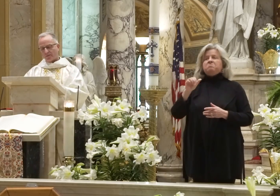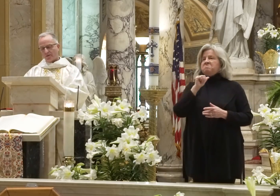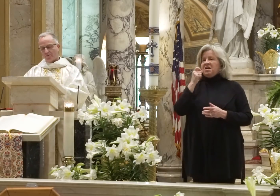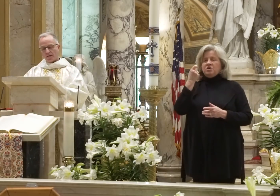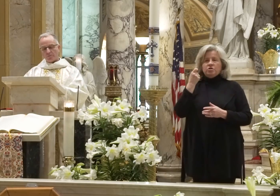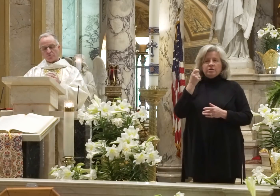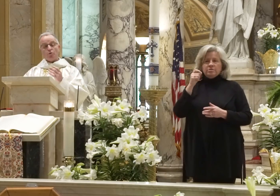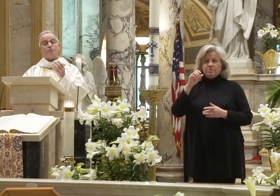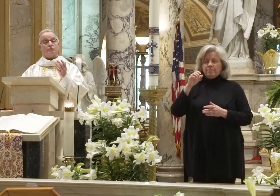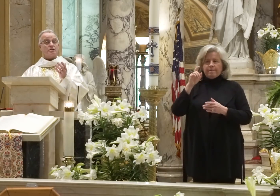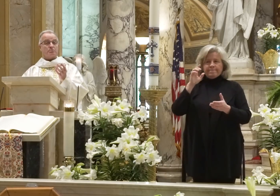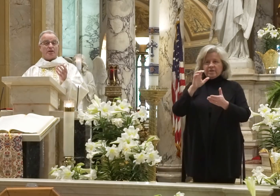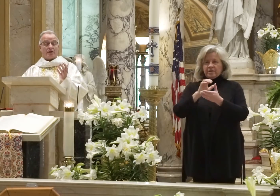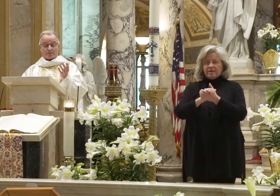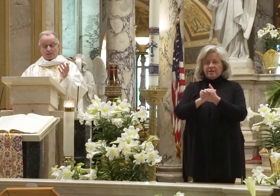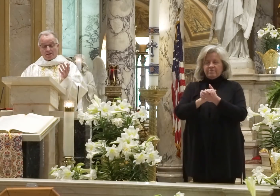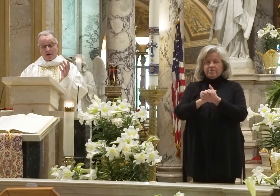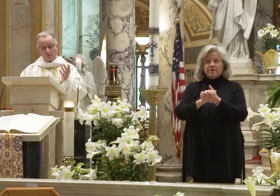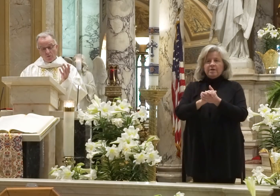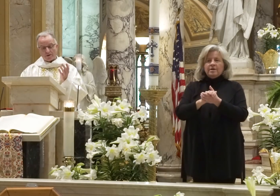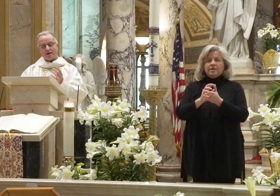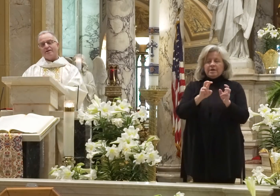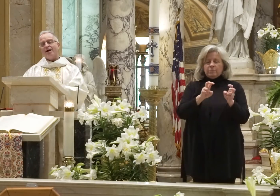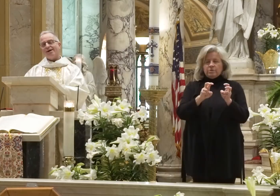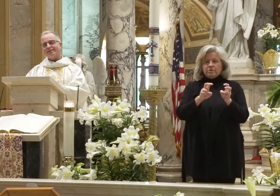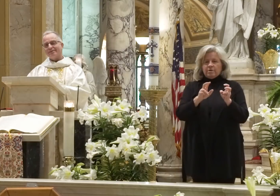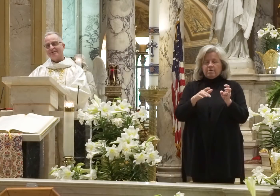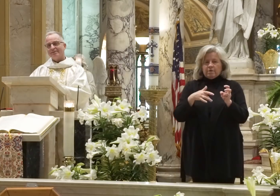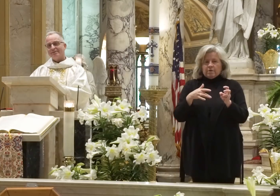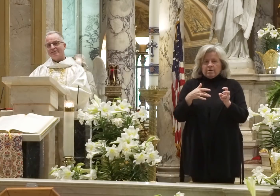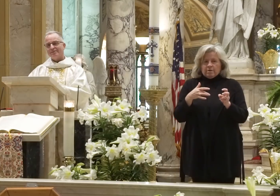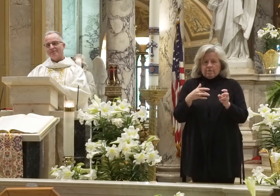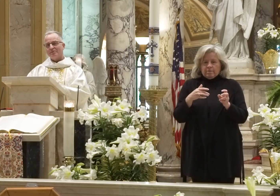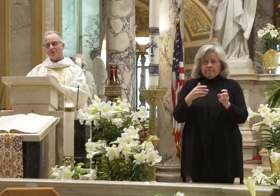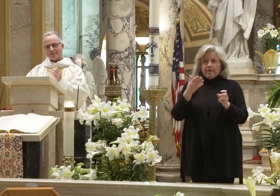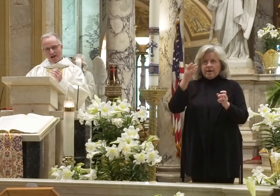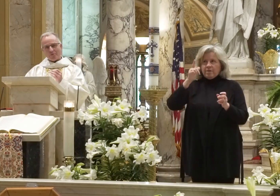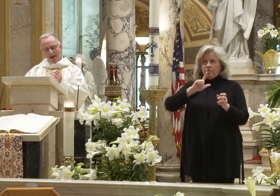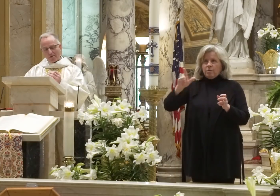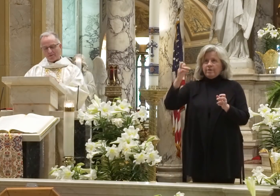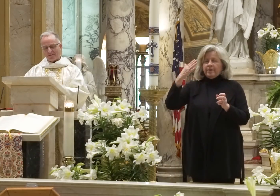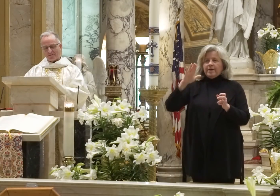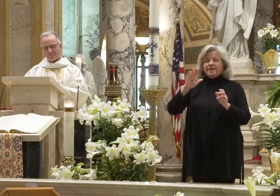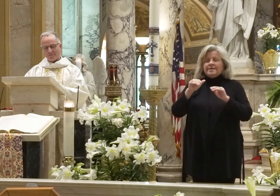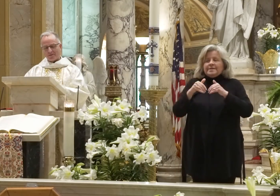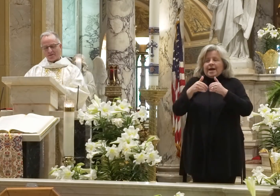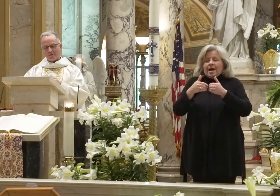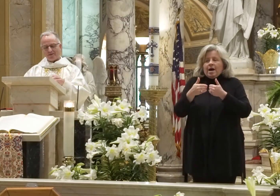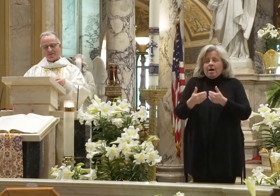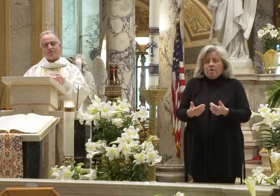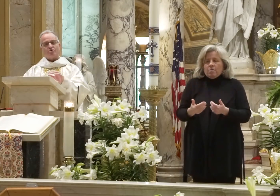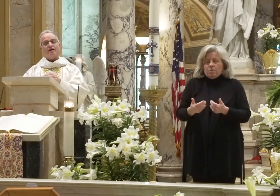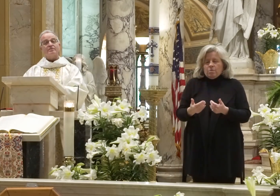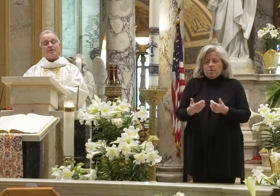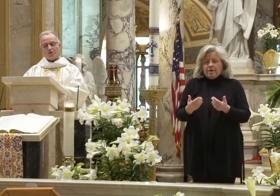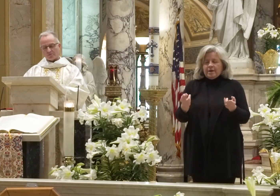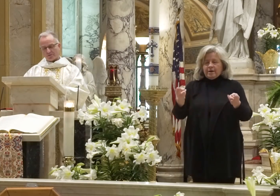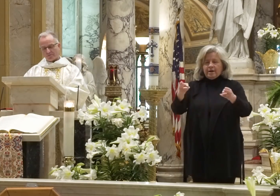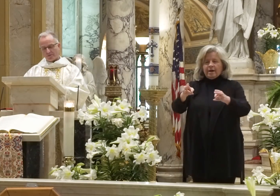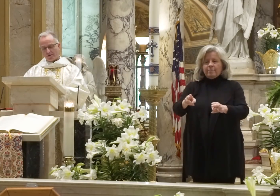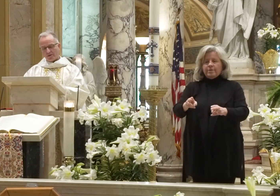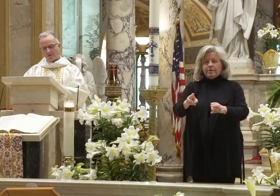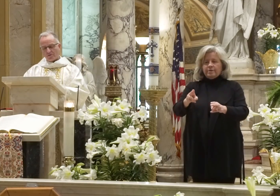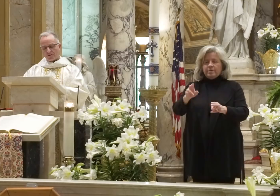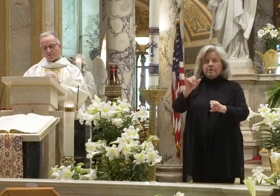believe, that he was moved to exclaim, "My Lord and my God," but it's how it happened. In John's